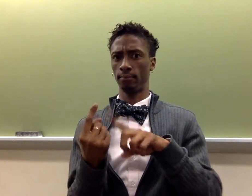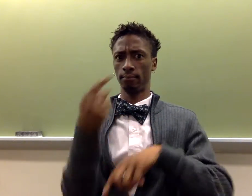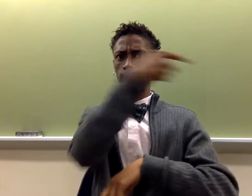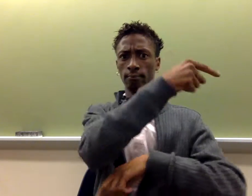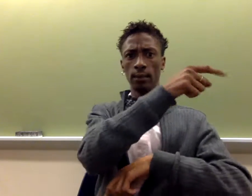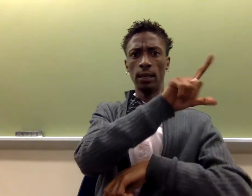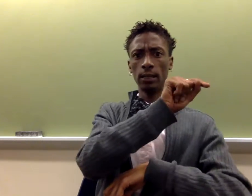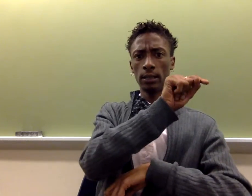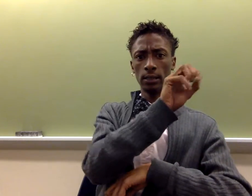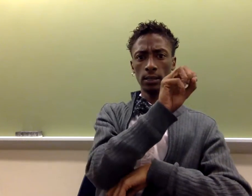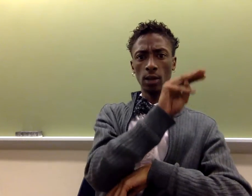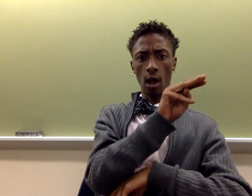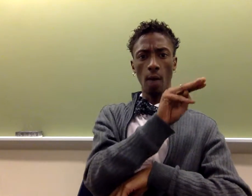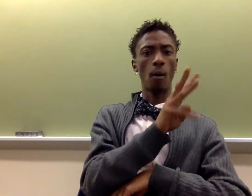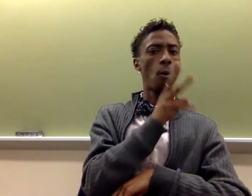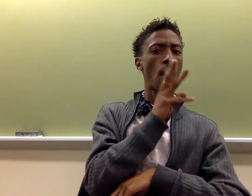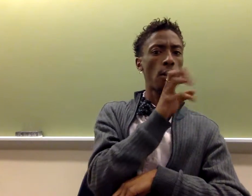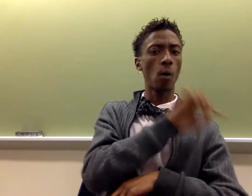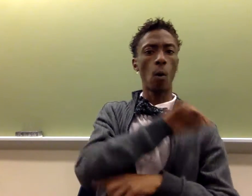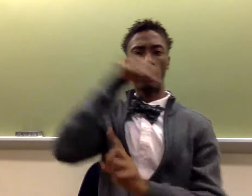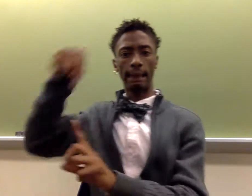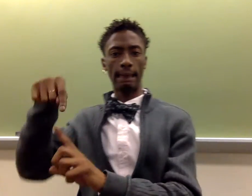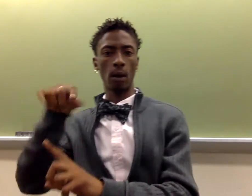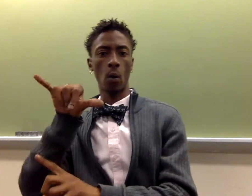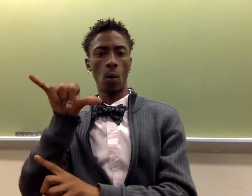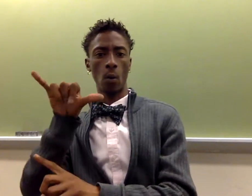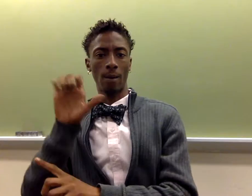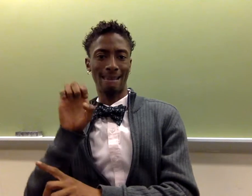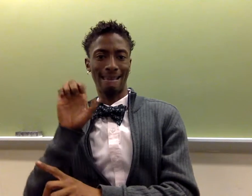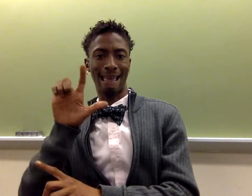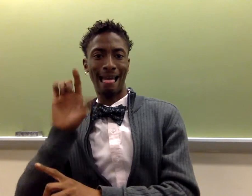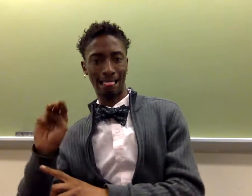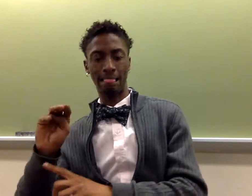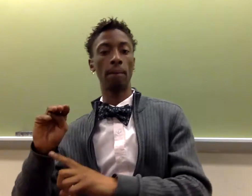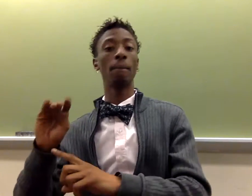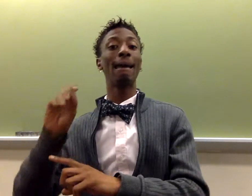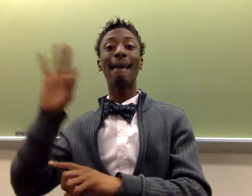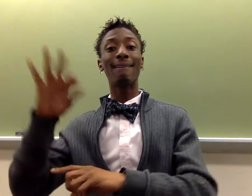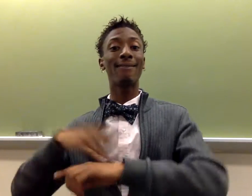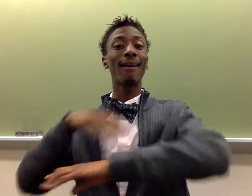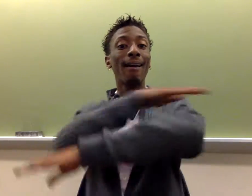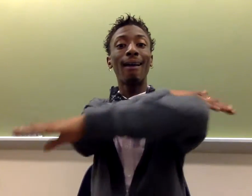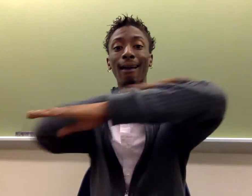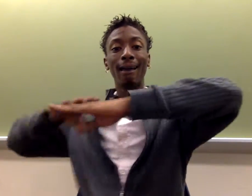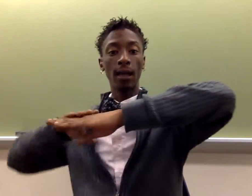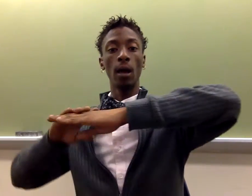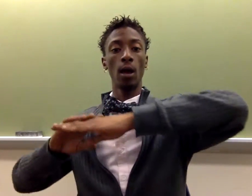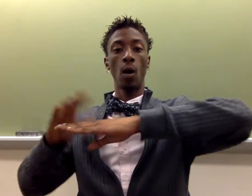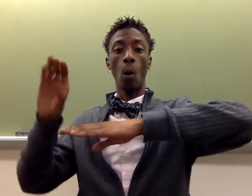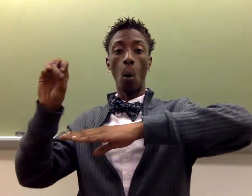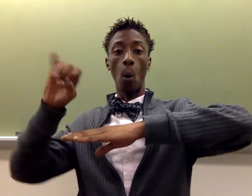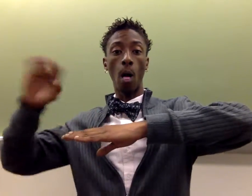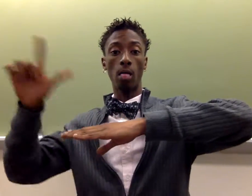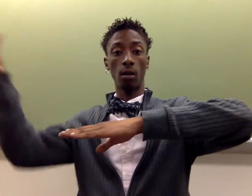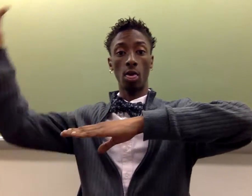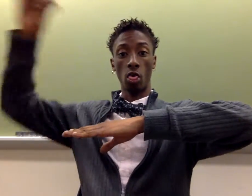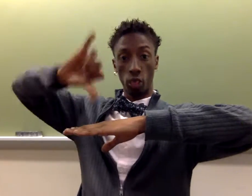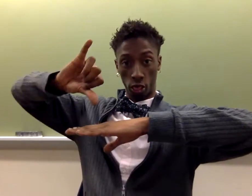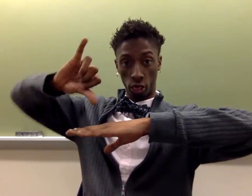here in Yelm, anything on the surface, so somebody pours oil down a drain here or in